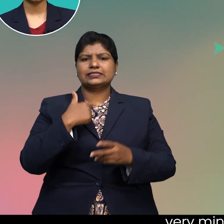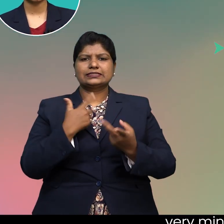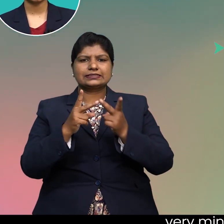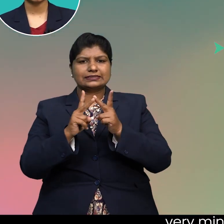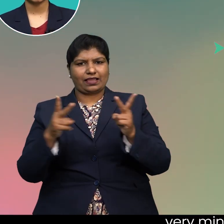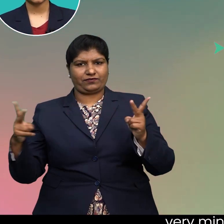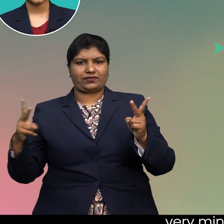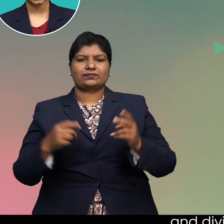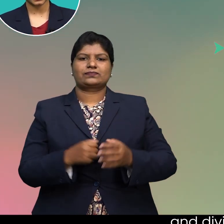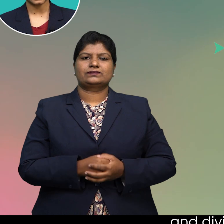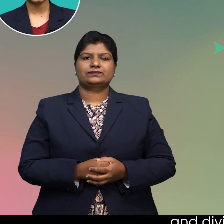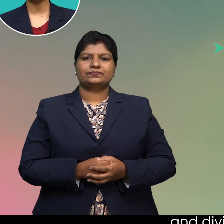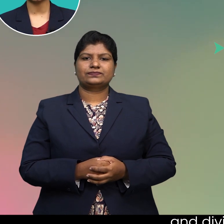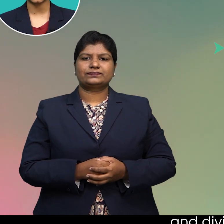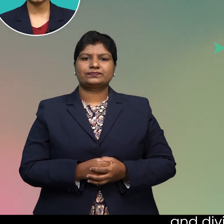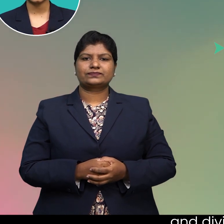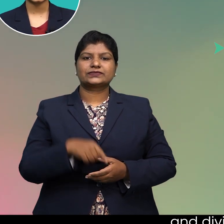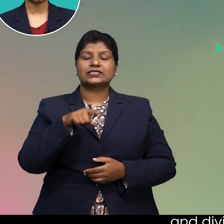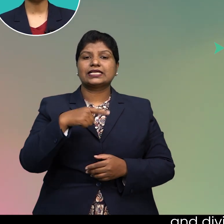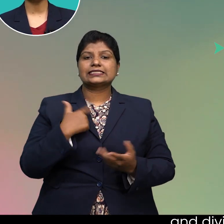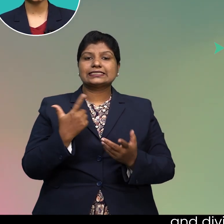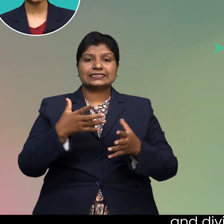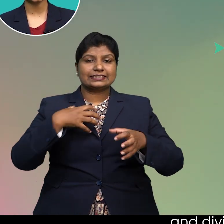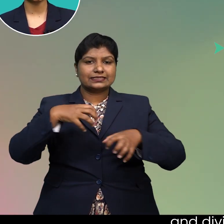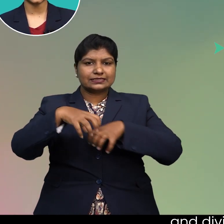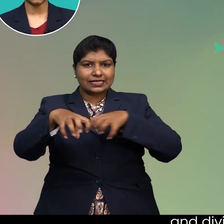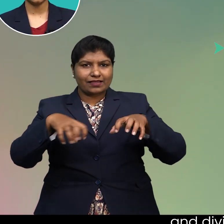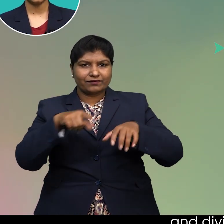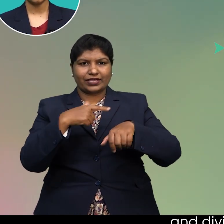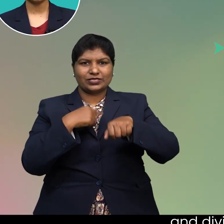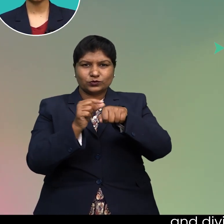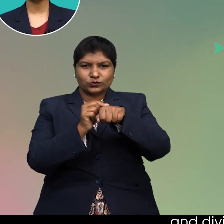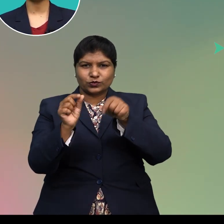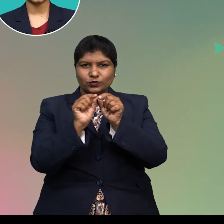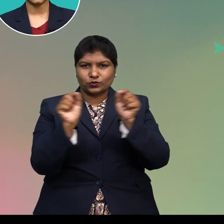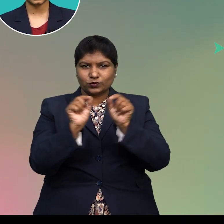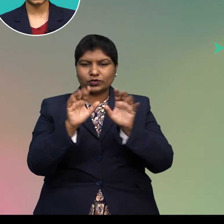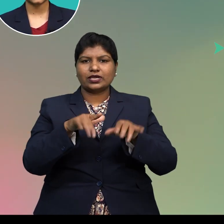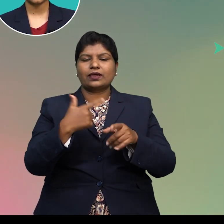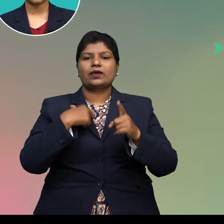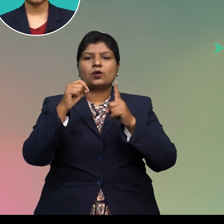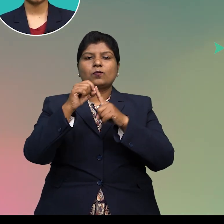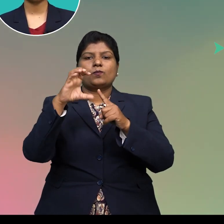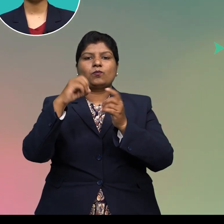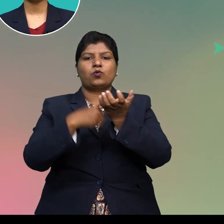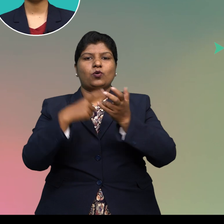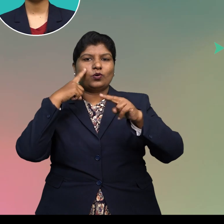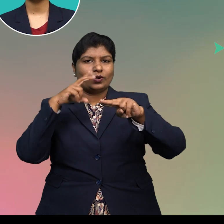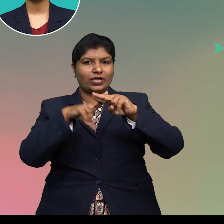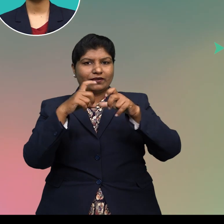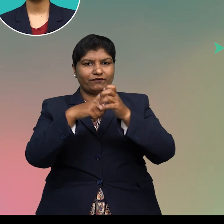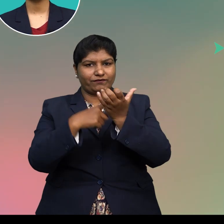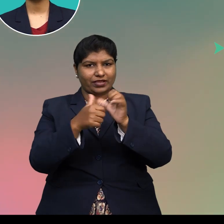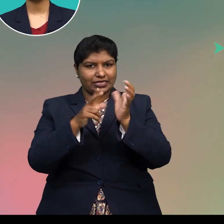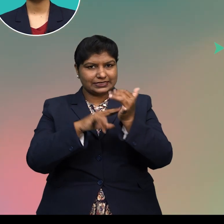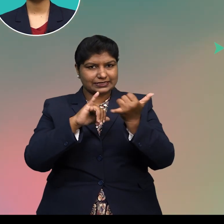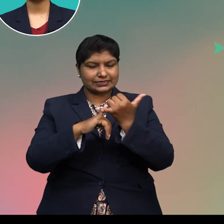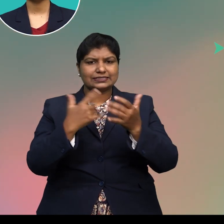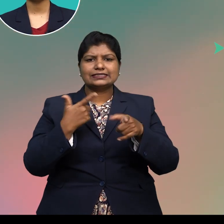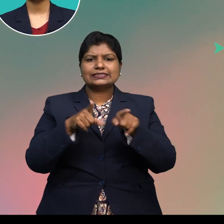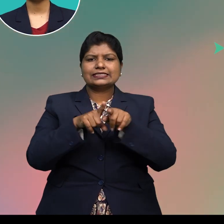They have jointed legs. The word arthropod means jointed legs.